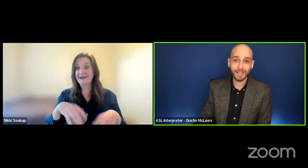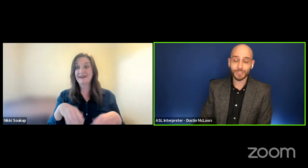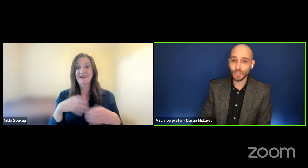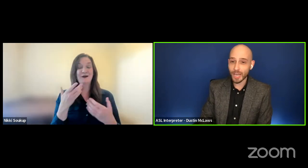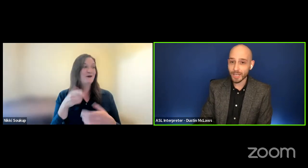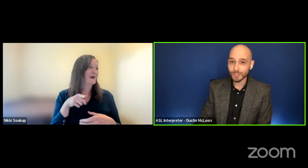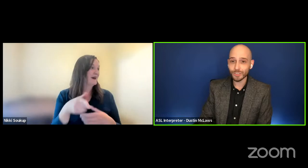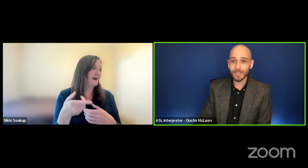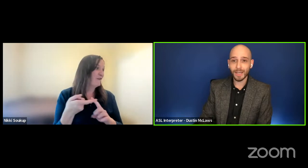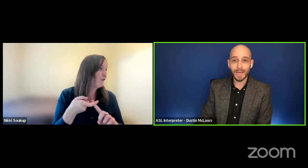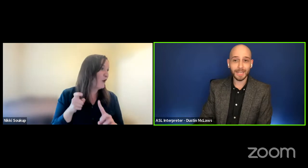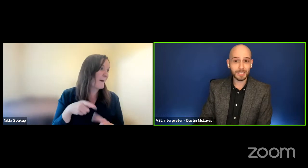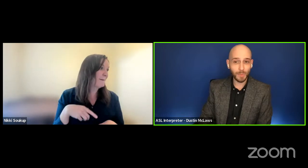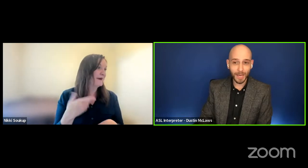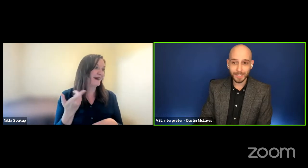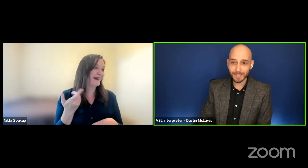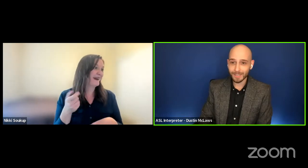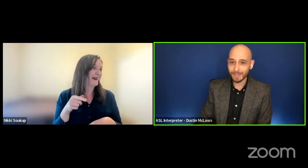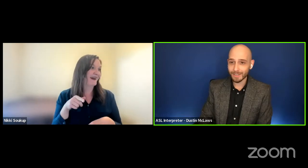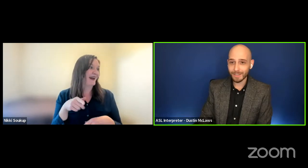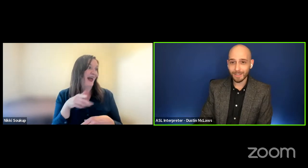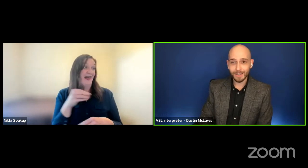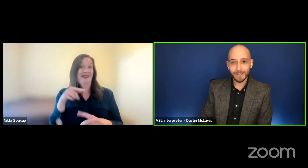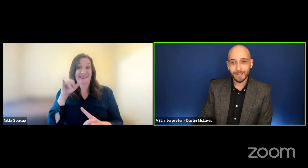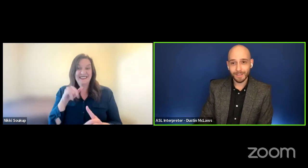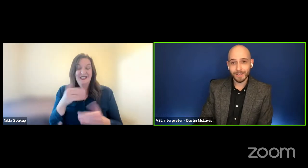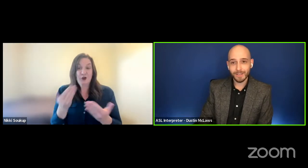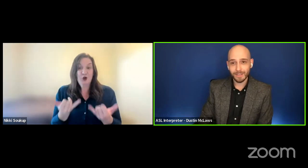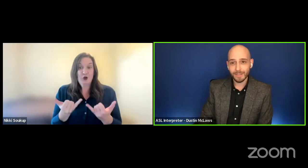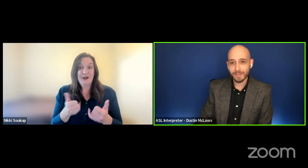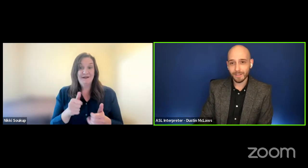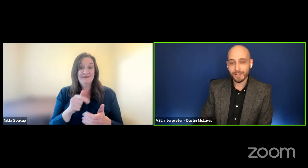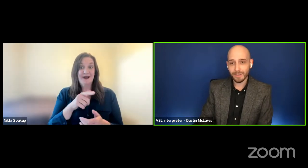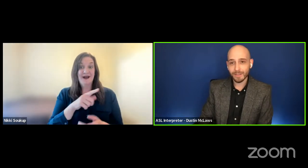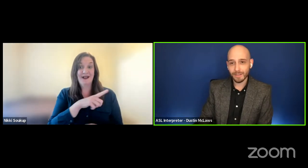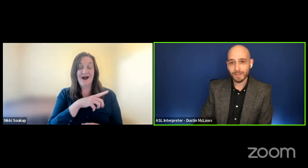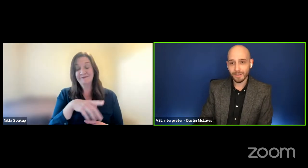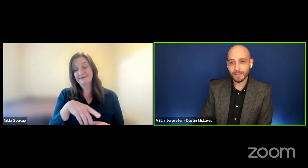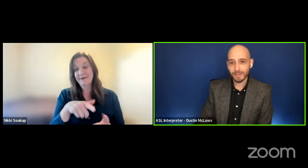technology has changed and expanded.